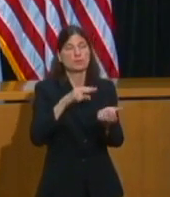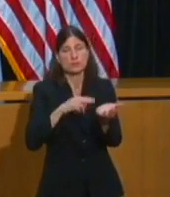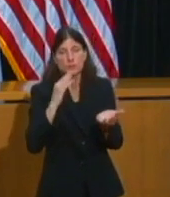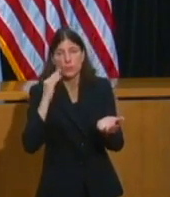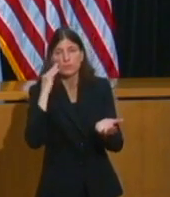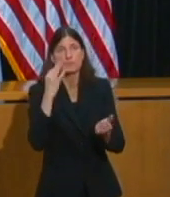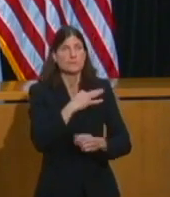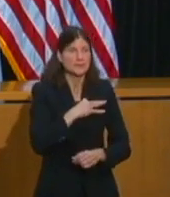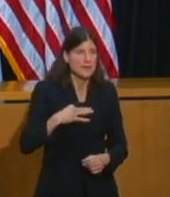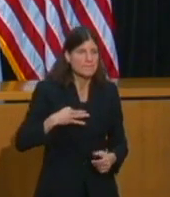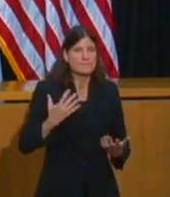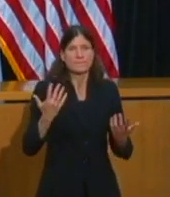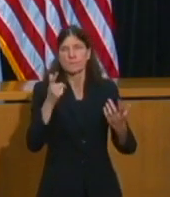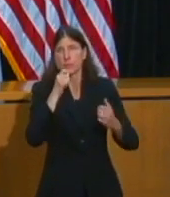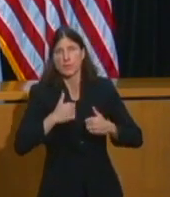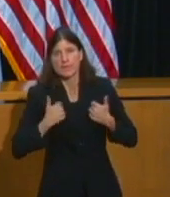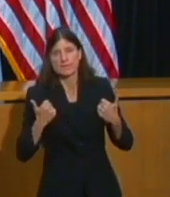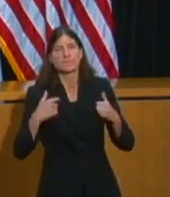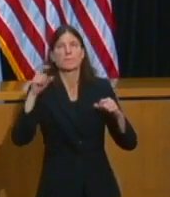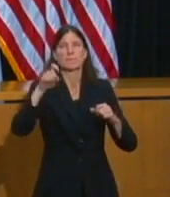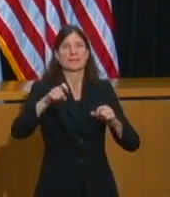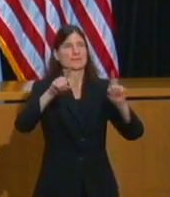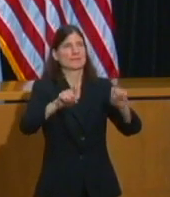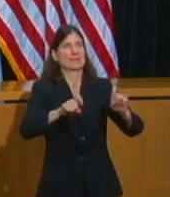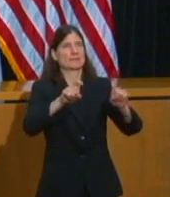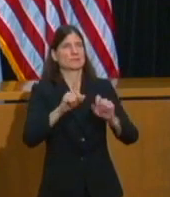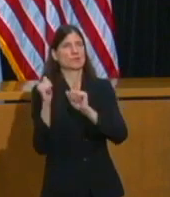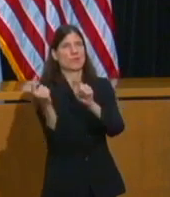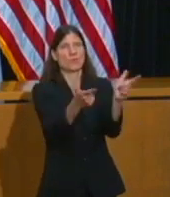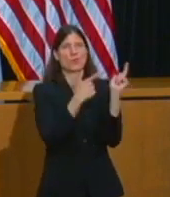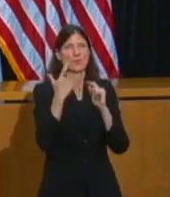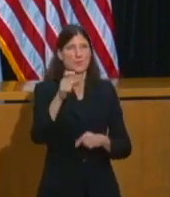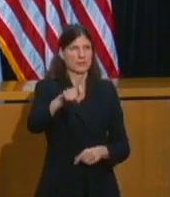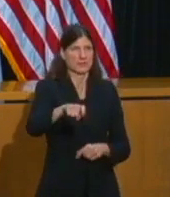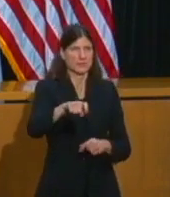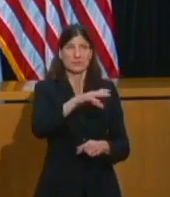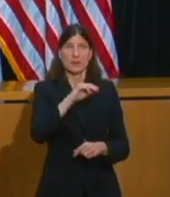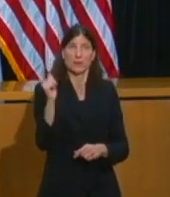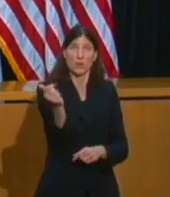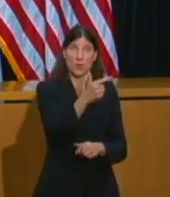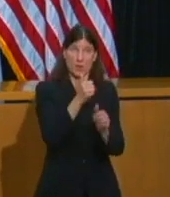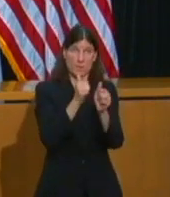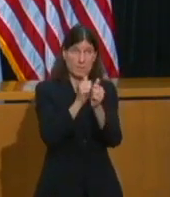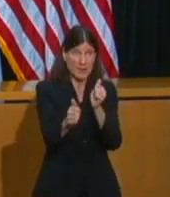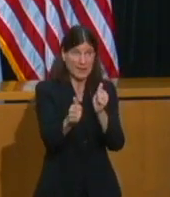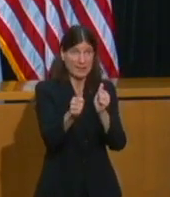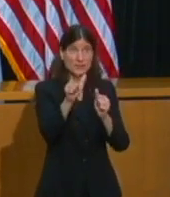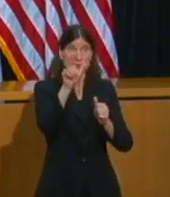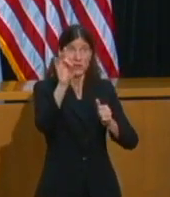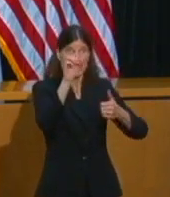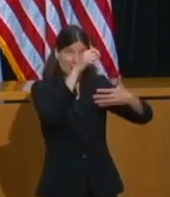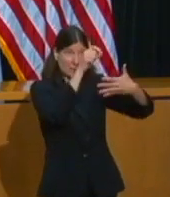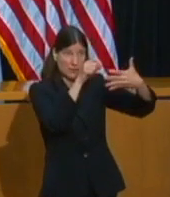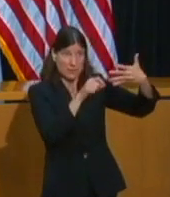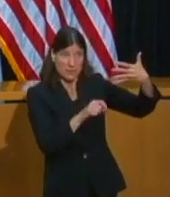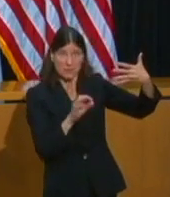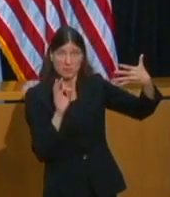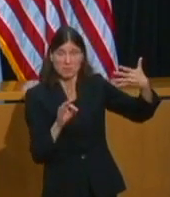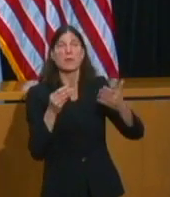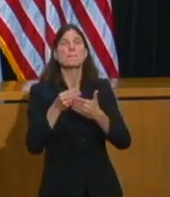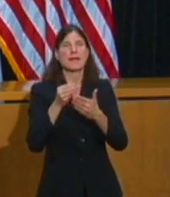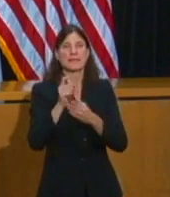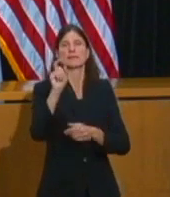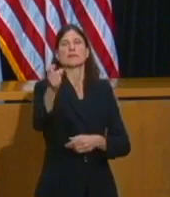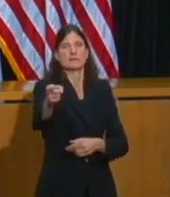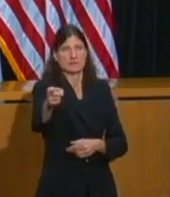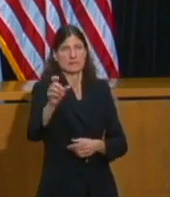basically 4 rounds of audits, and that we would make that data public, the audits, because we thought that was very important, using the green,